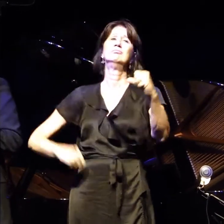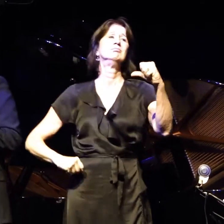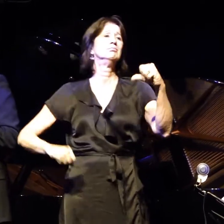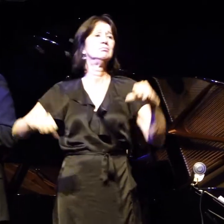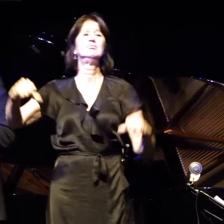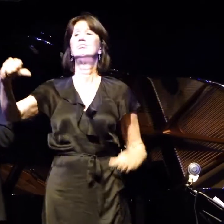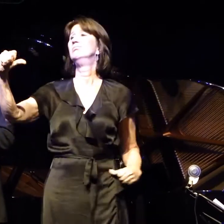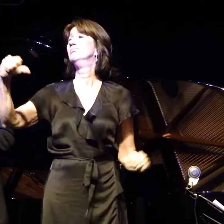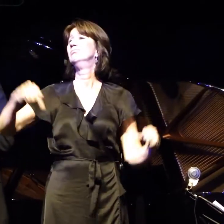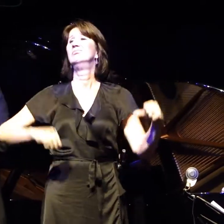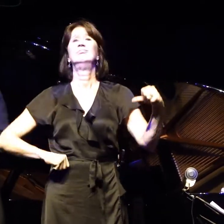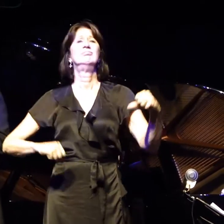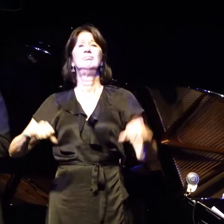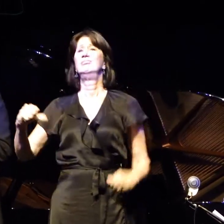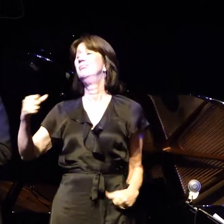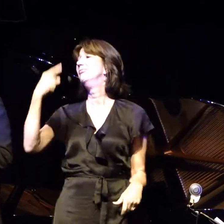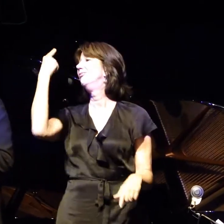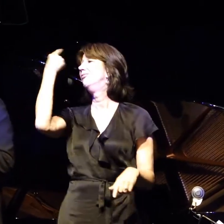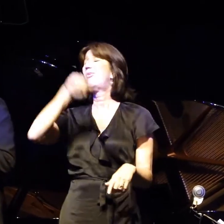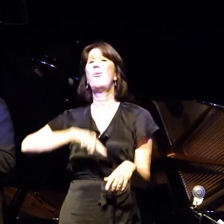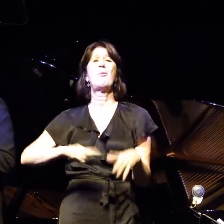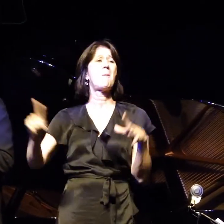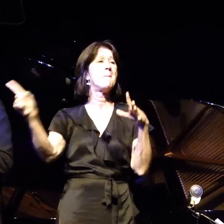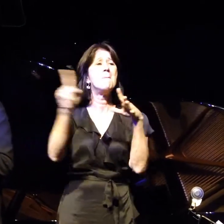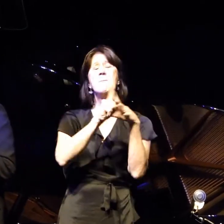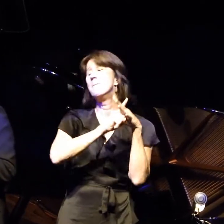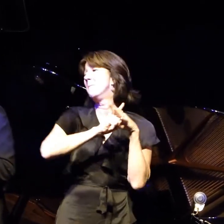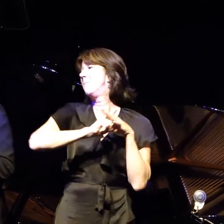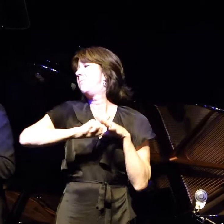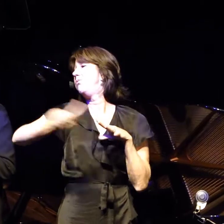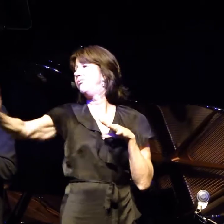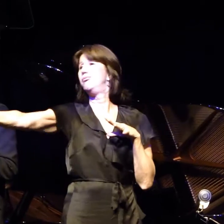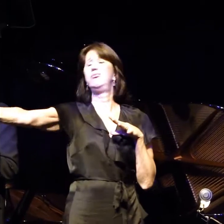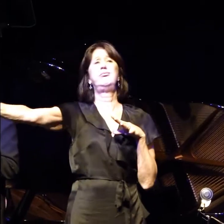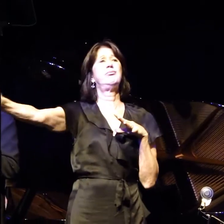You leave them laughing when you go.